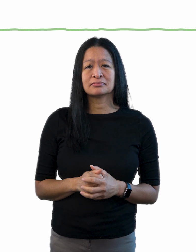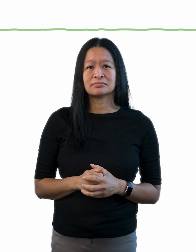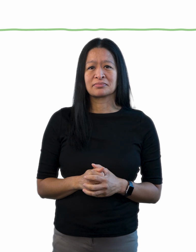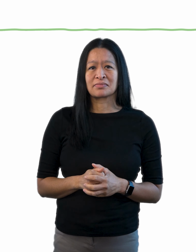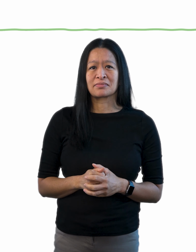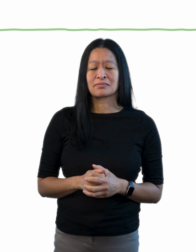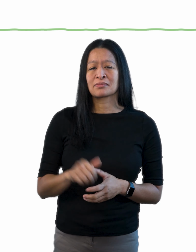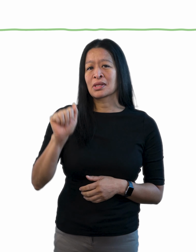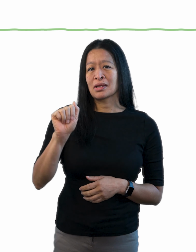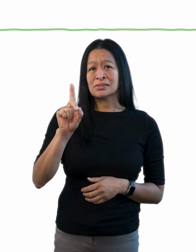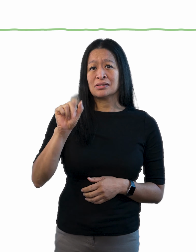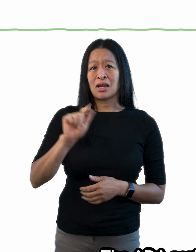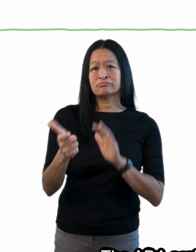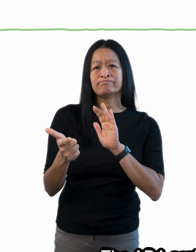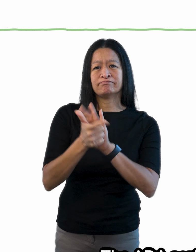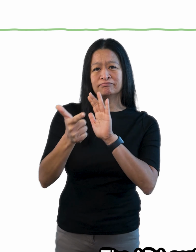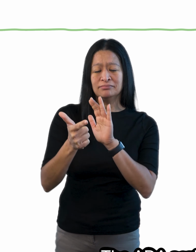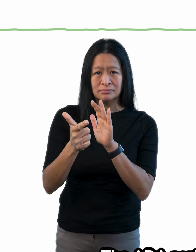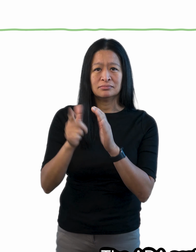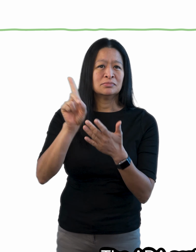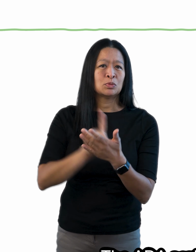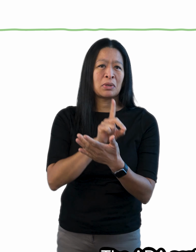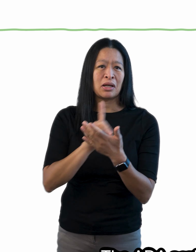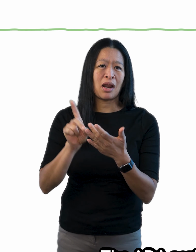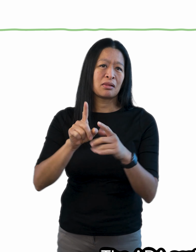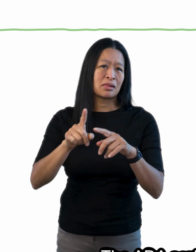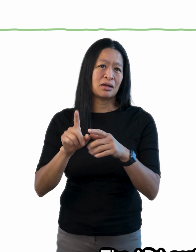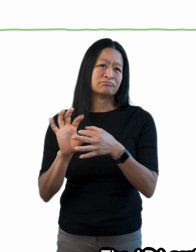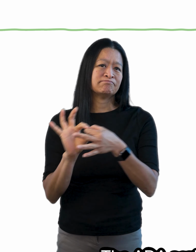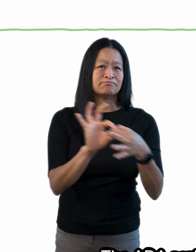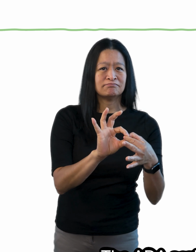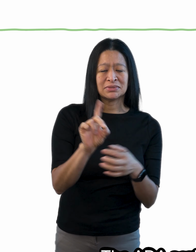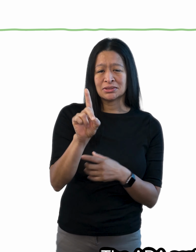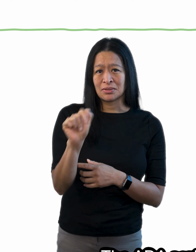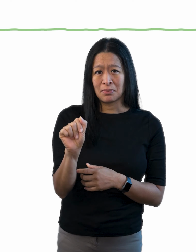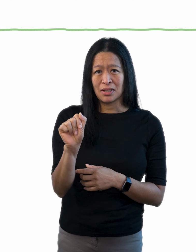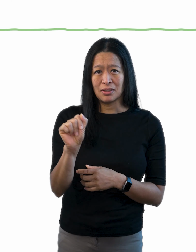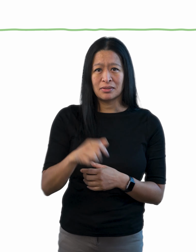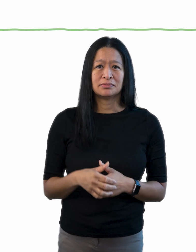activities. The ADA prohibits discrimination on the basis of disability.